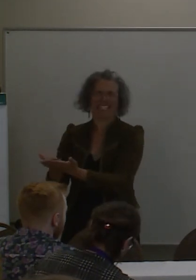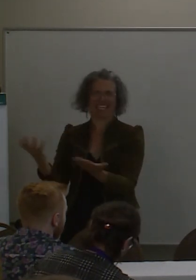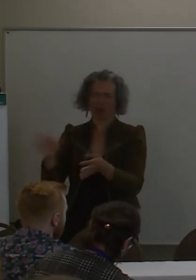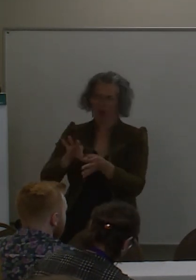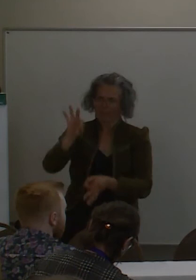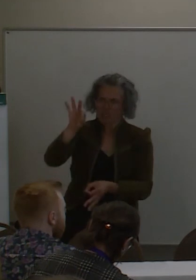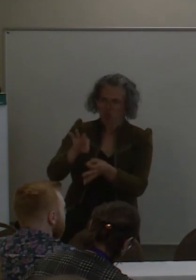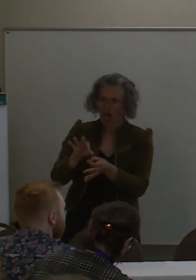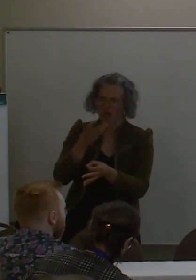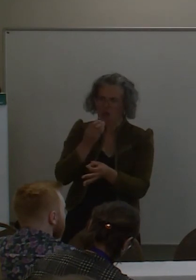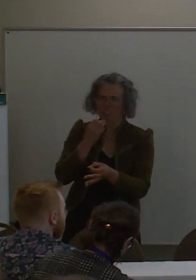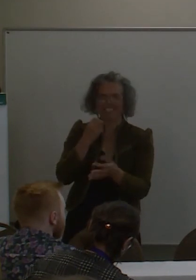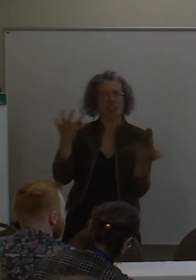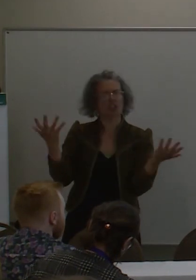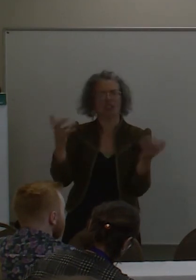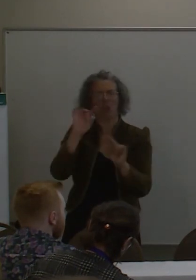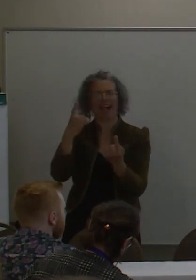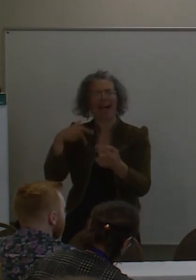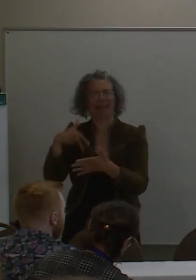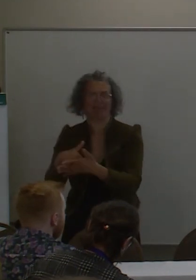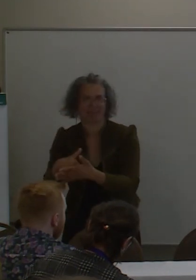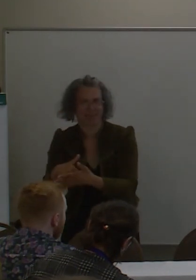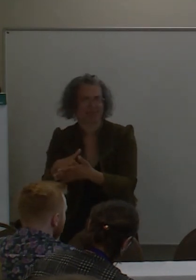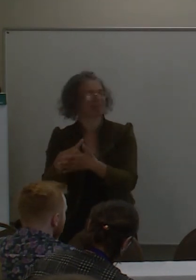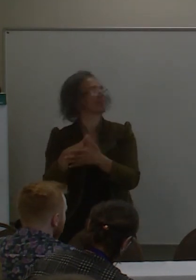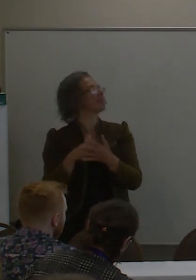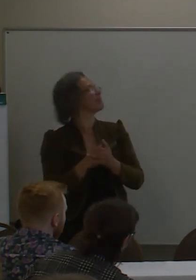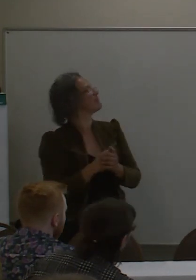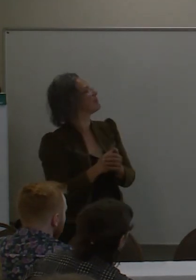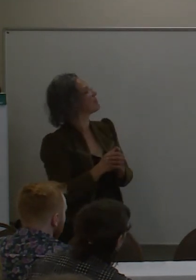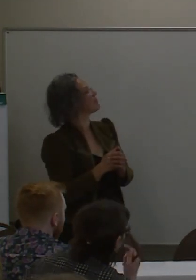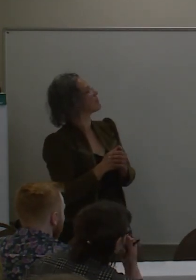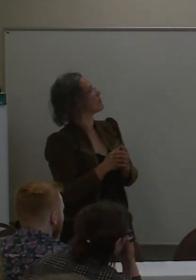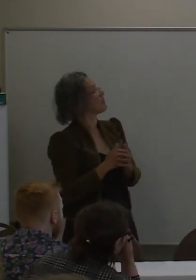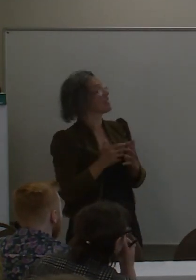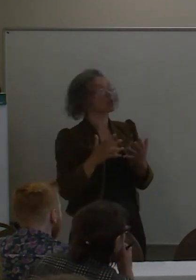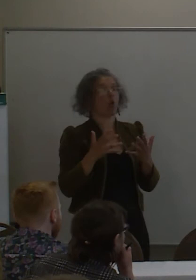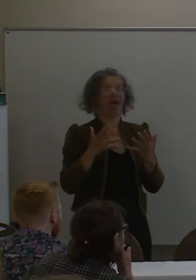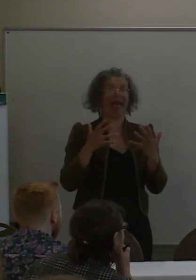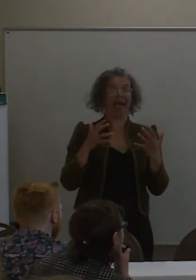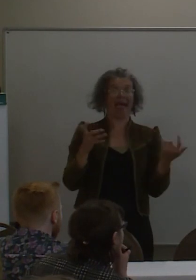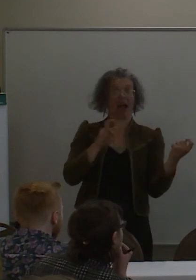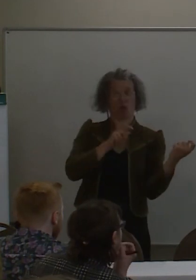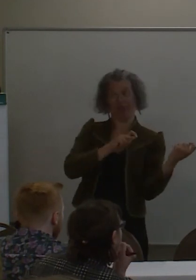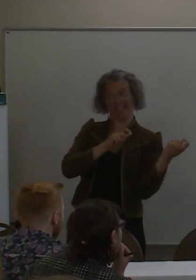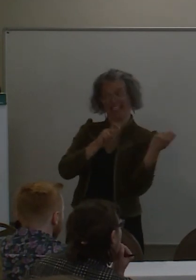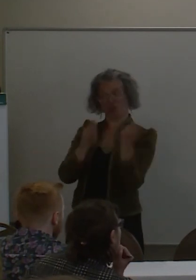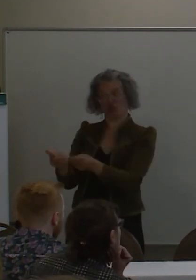usage. So upshot, we cannot properly envision how to treat our collection until we solve some of these